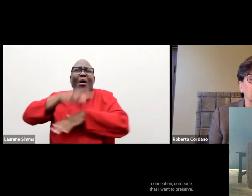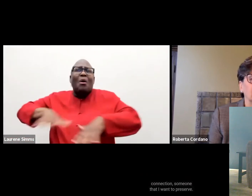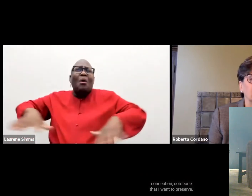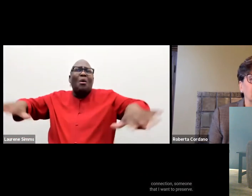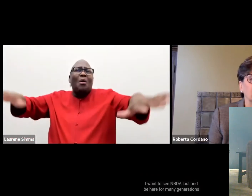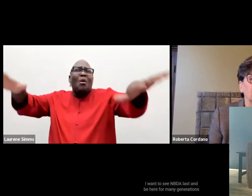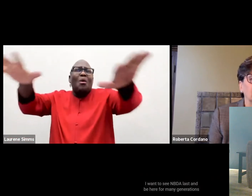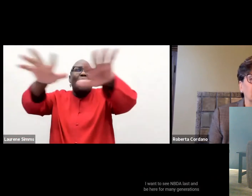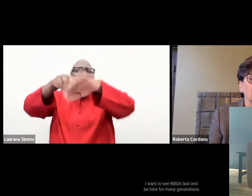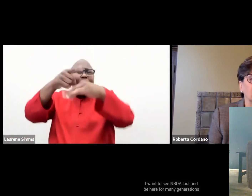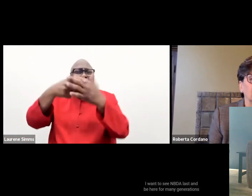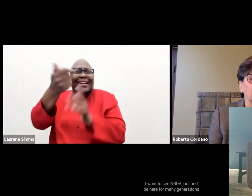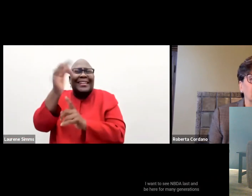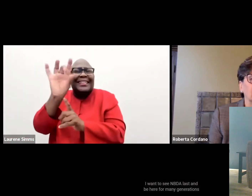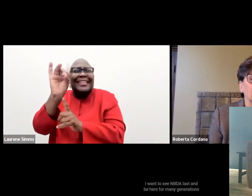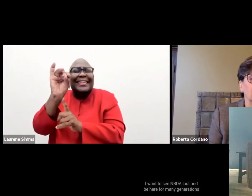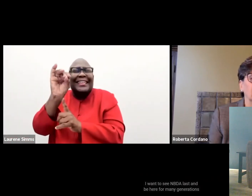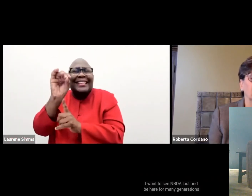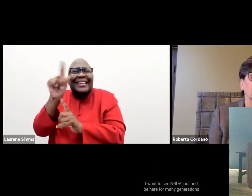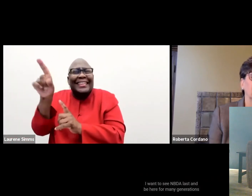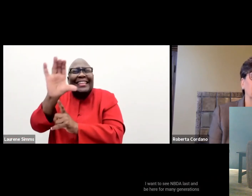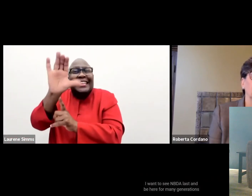have.